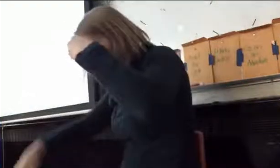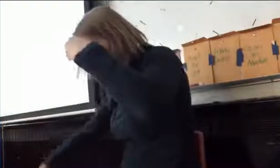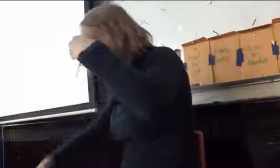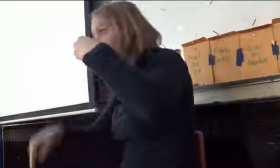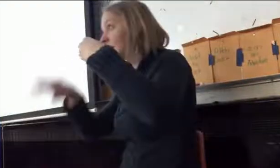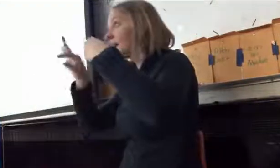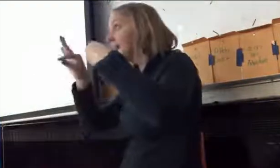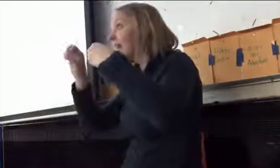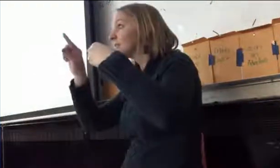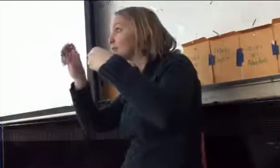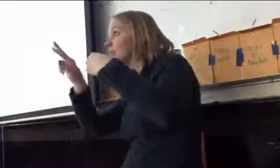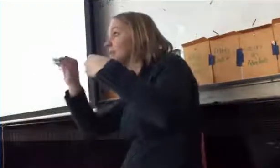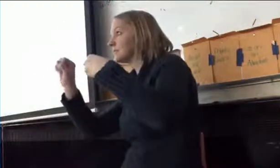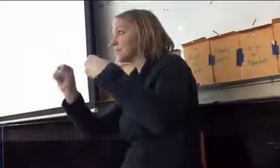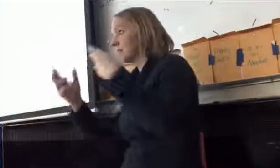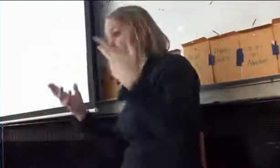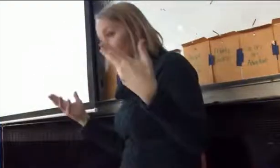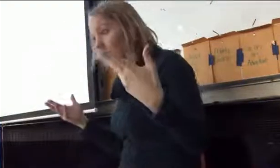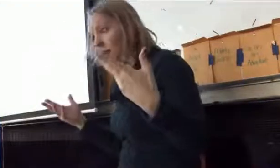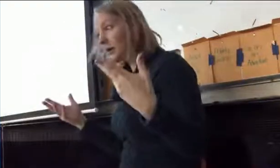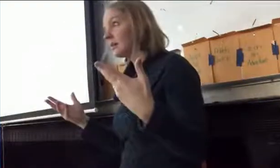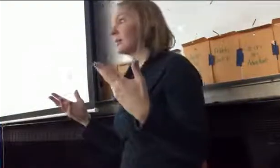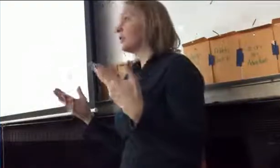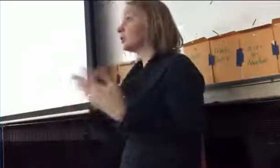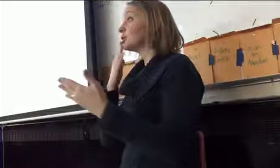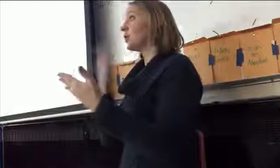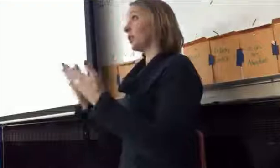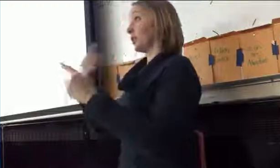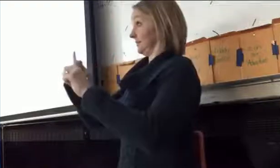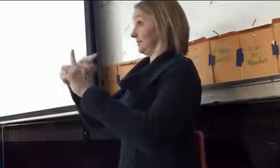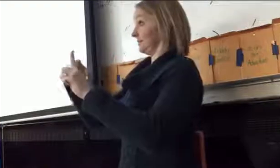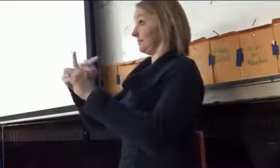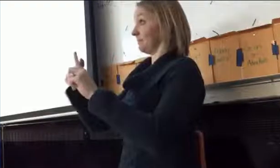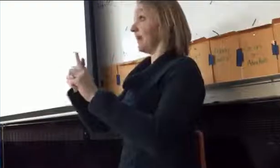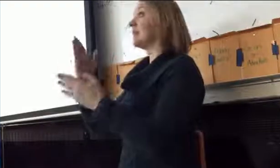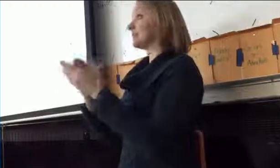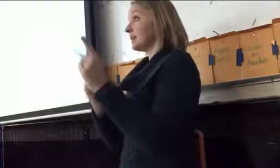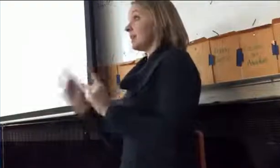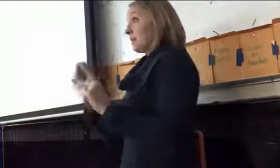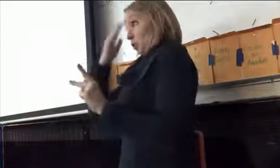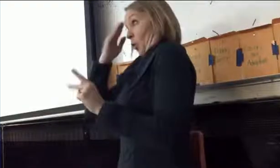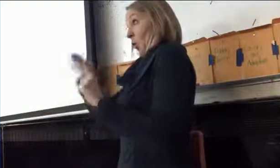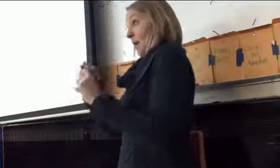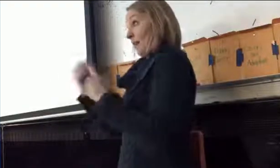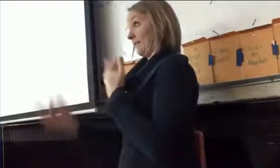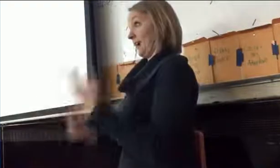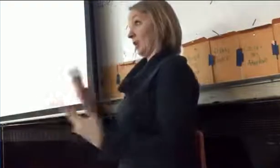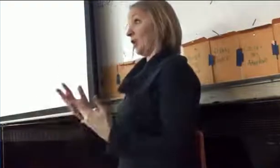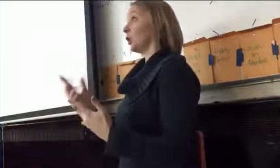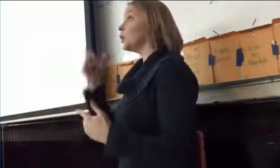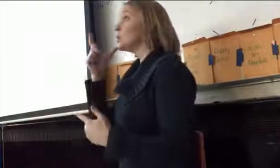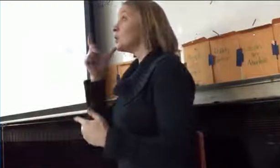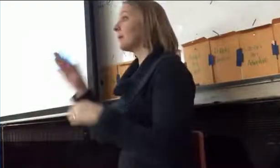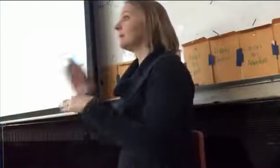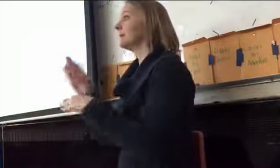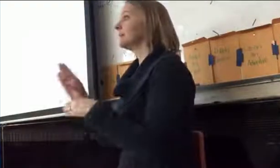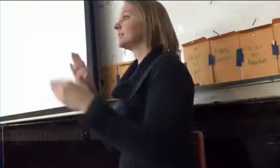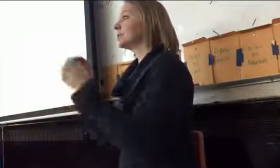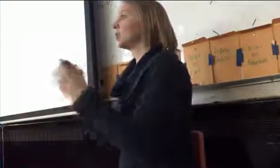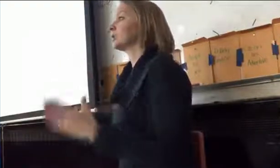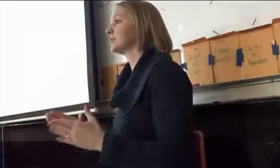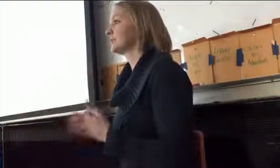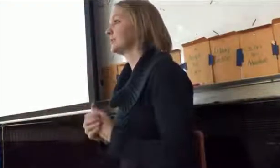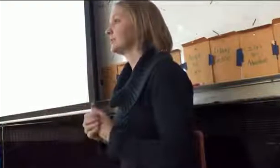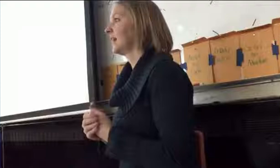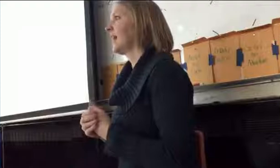tall. Now, the good news is that there were some people who knew about the fire, and that was the business owners. The